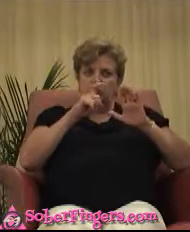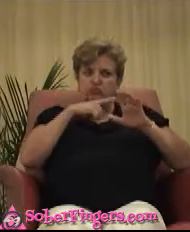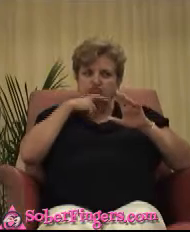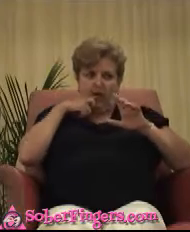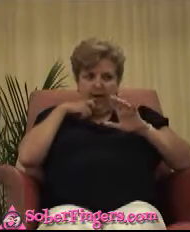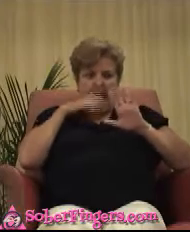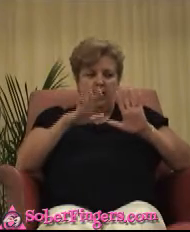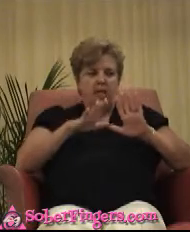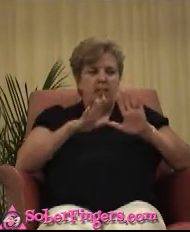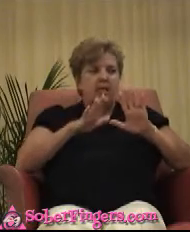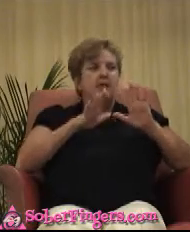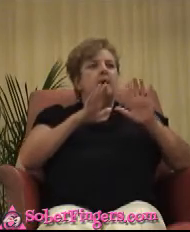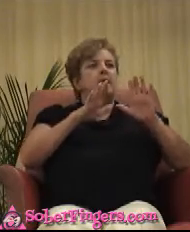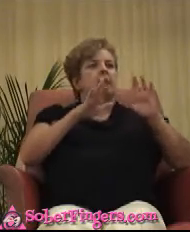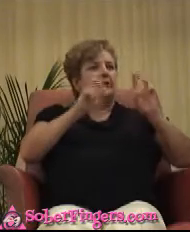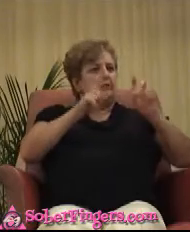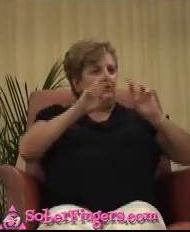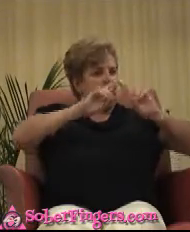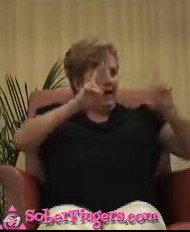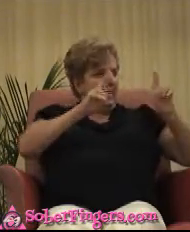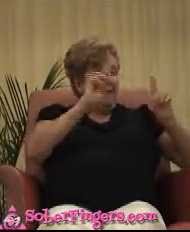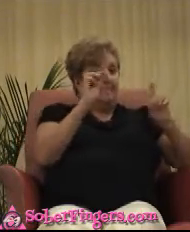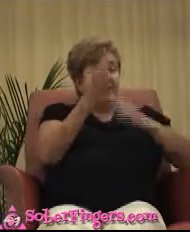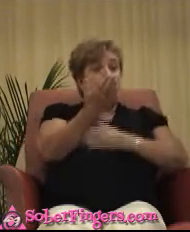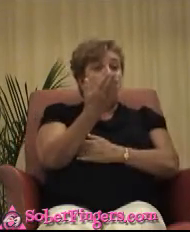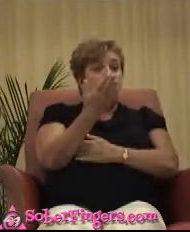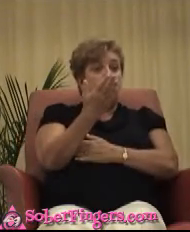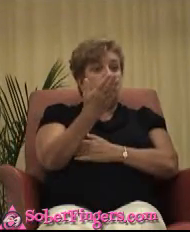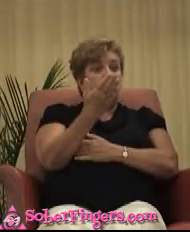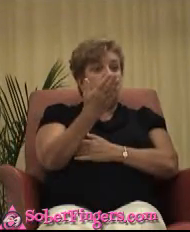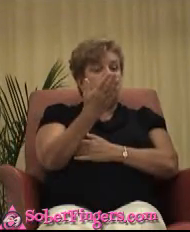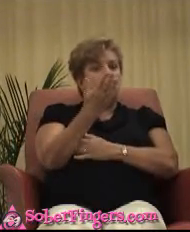be in shape and ready to go Monday morning. I'm still managing my drinking at this point.